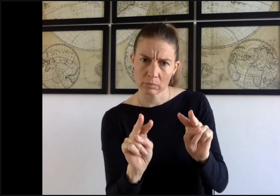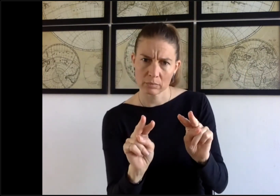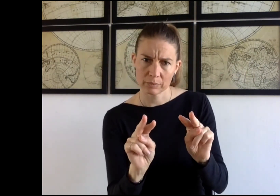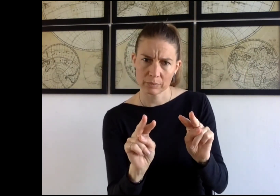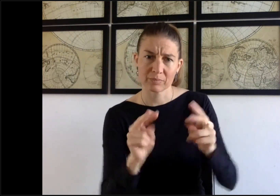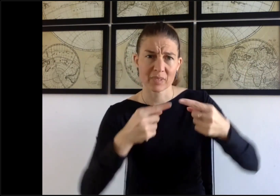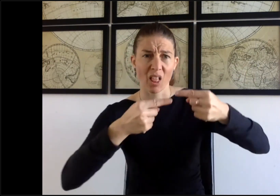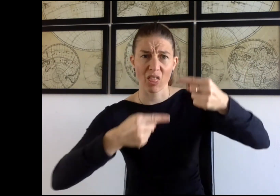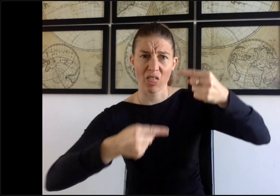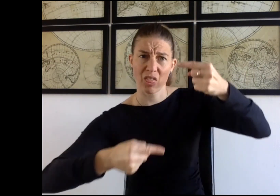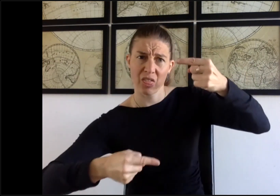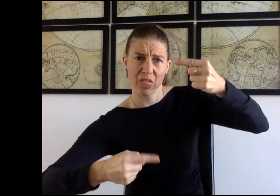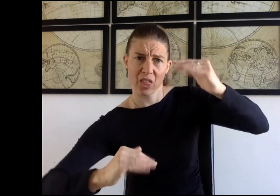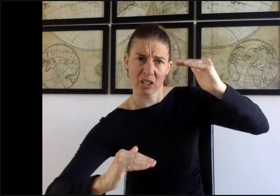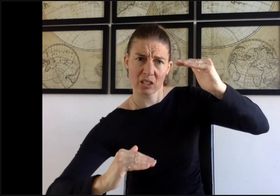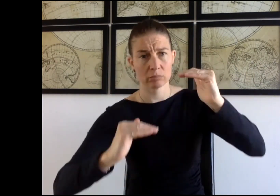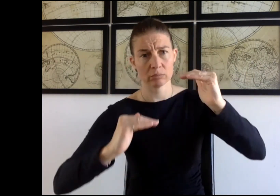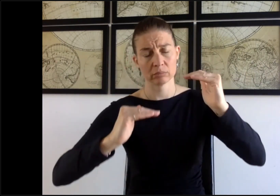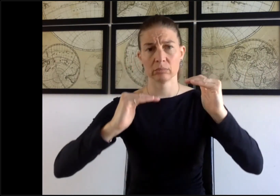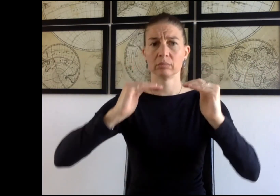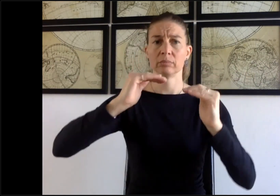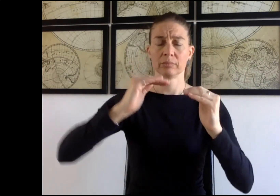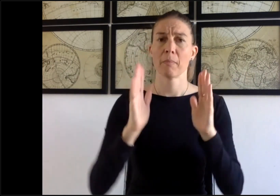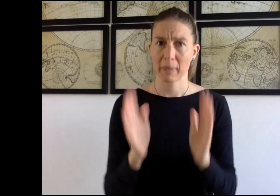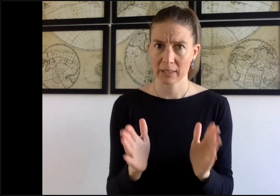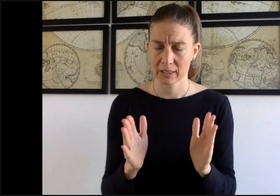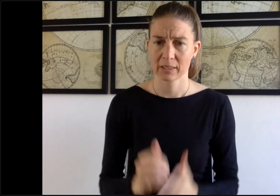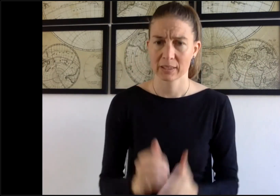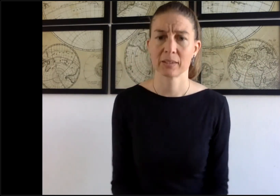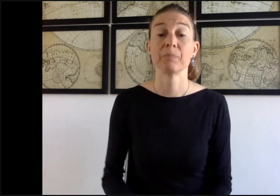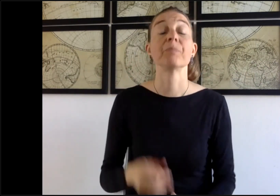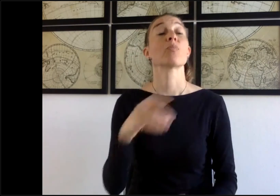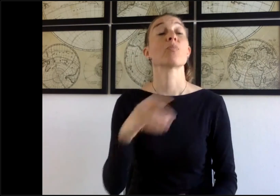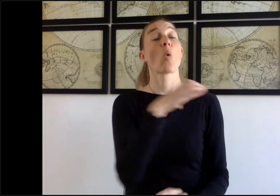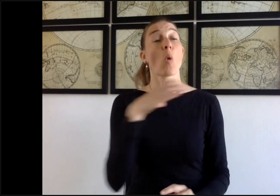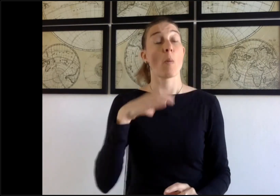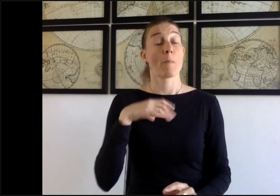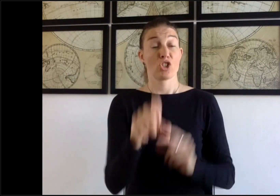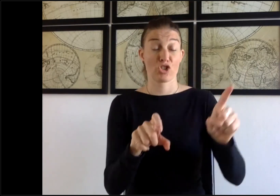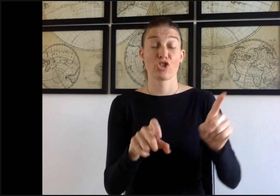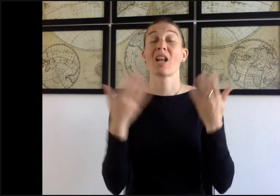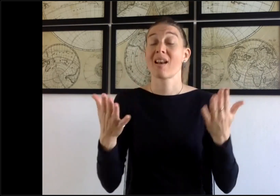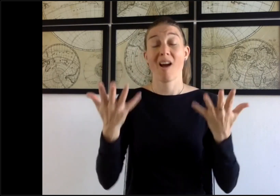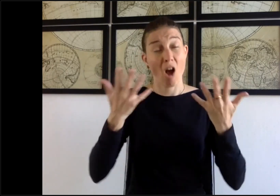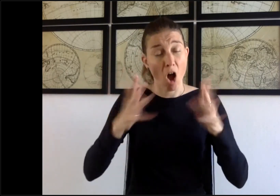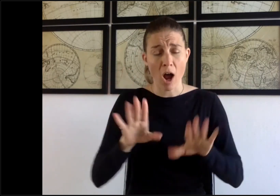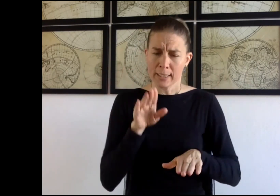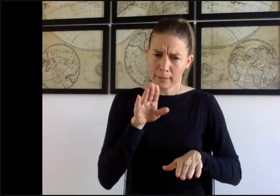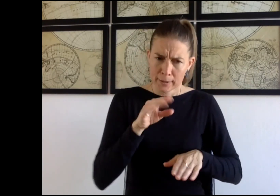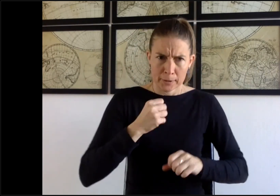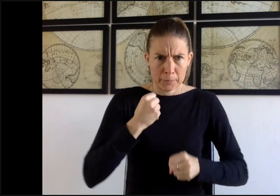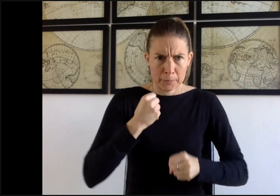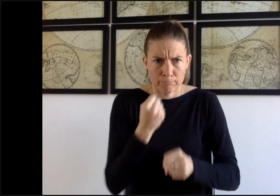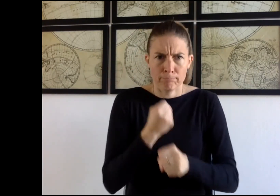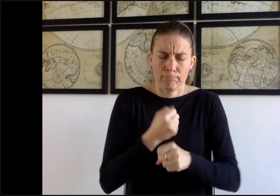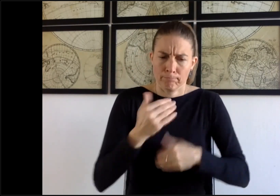already now, with the crisis, has undertaken major steps to mitigate the crisis and the consequences of